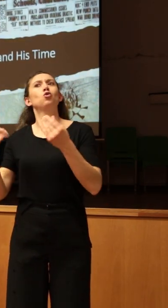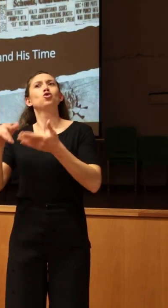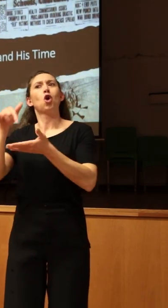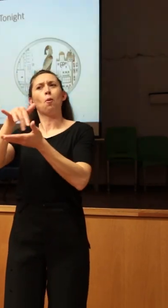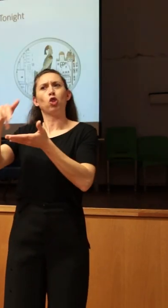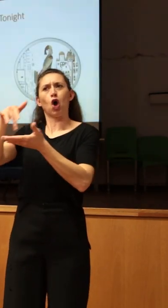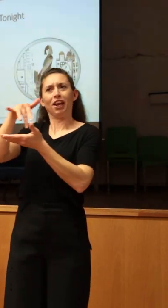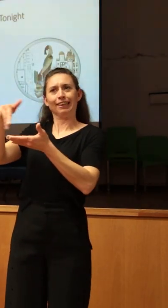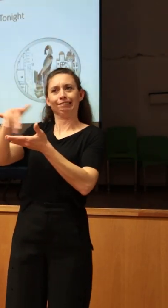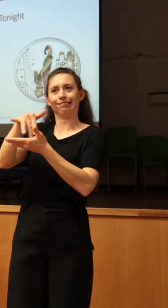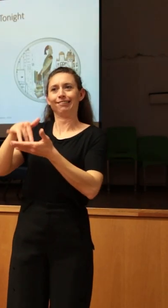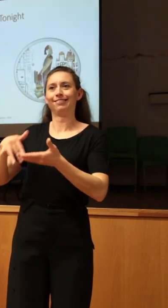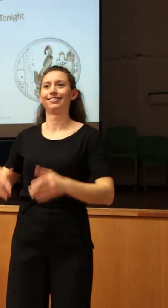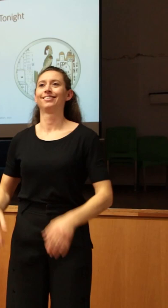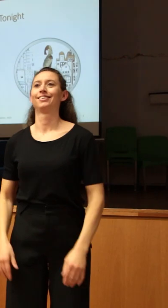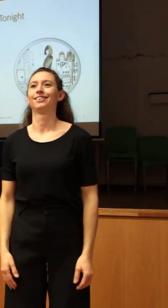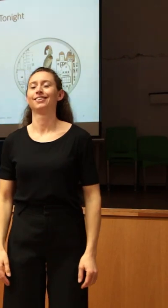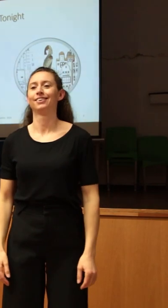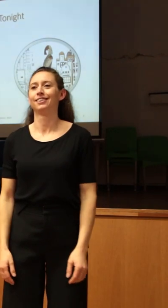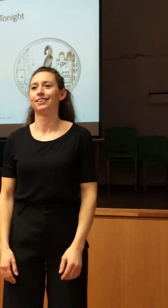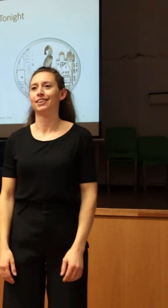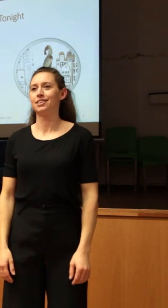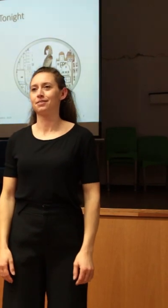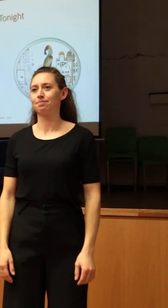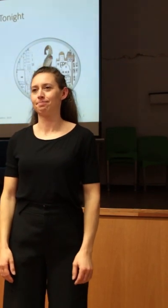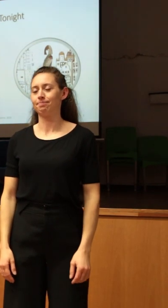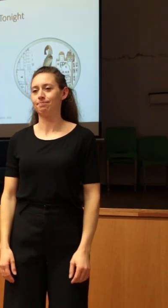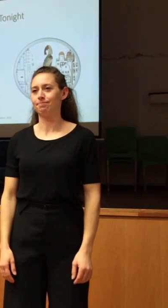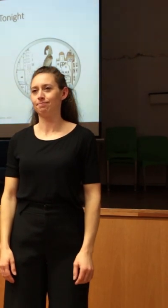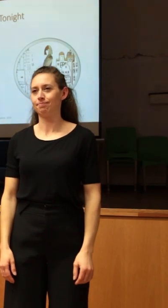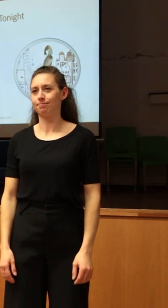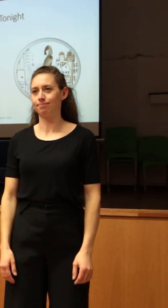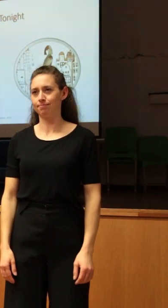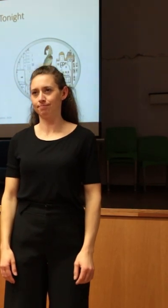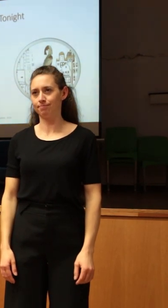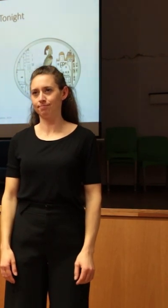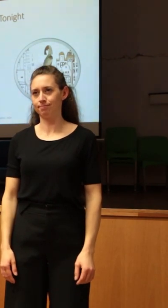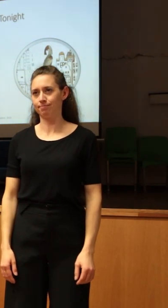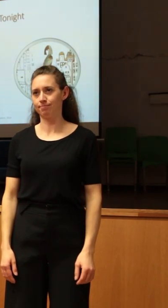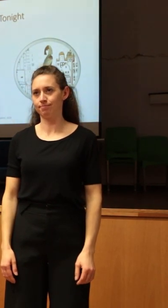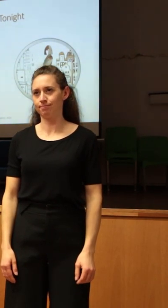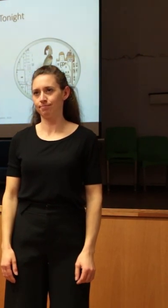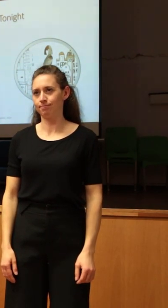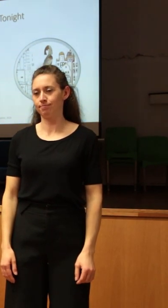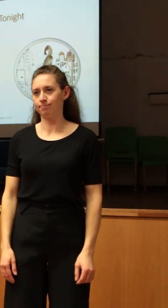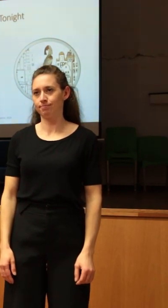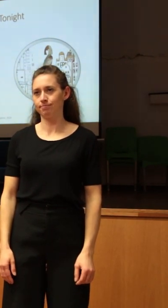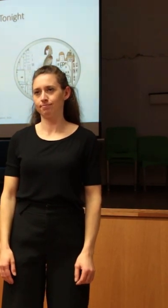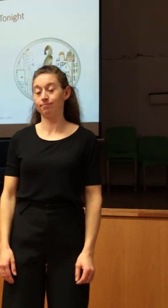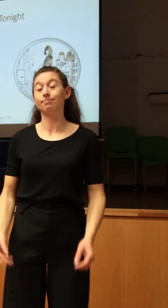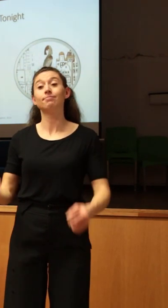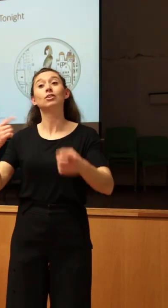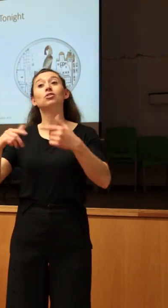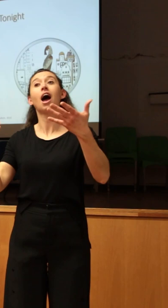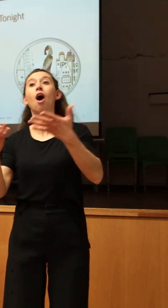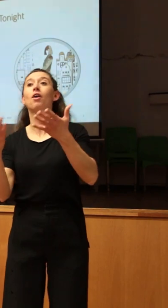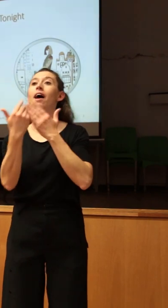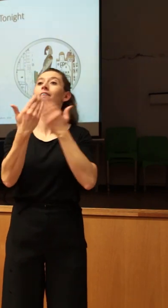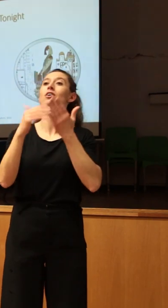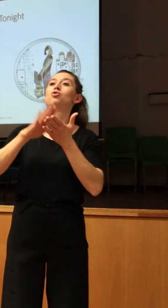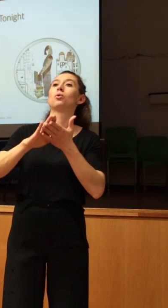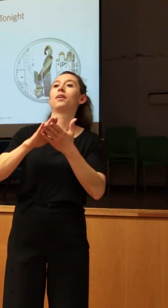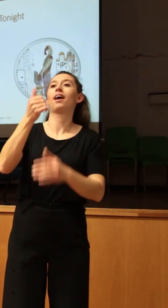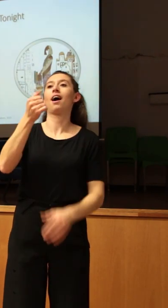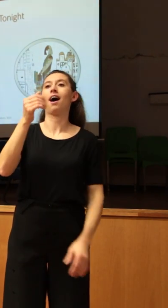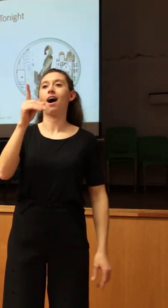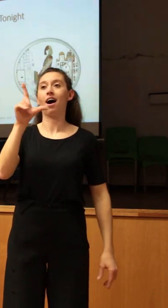Muchos botones. Okay. So, just one step back. So, we'll talk about Adler, Alfred Adler and his time. Entonces vamos a hablar de Alfred Adler